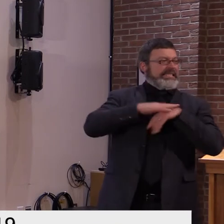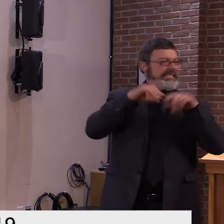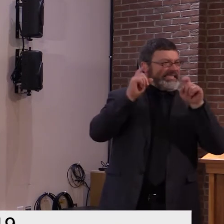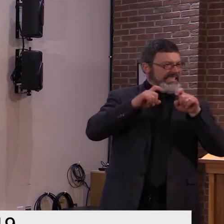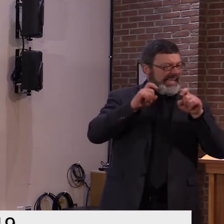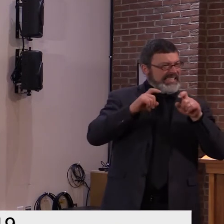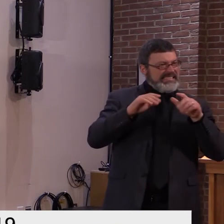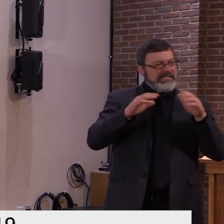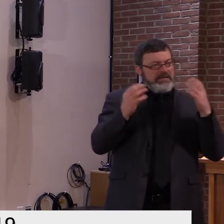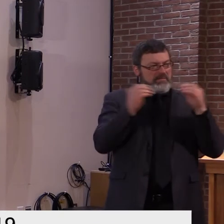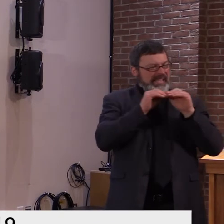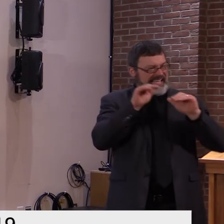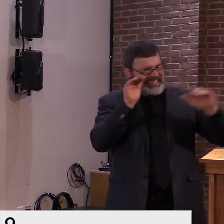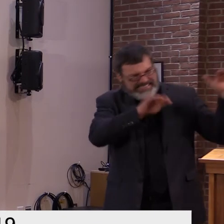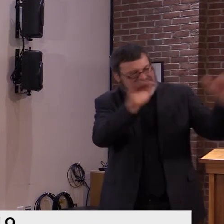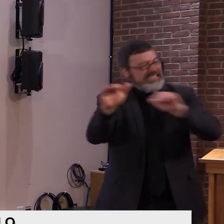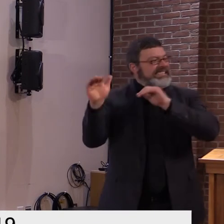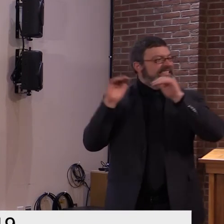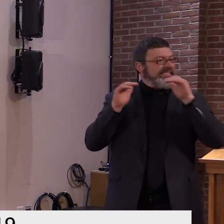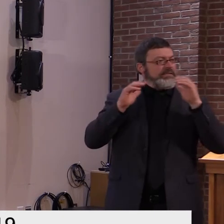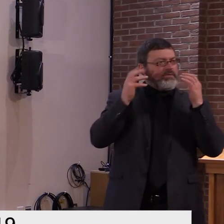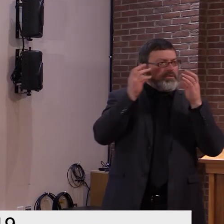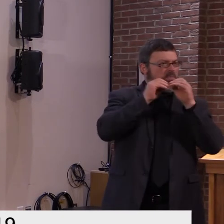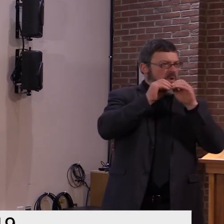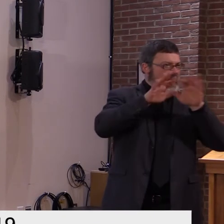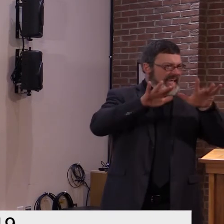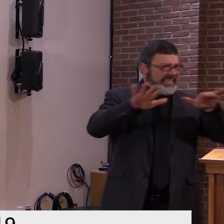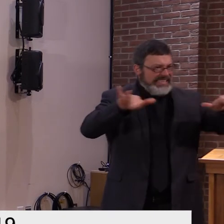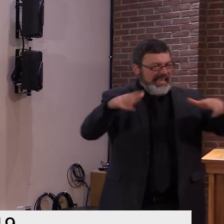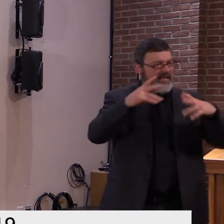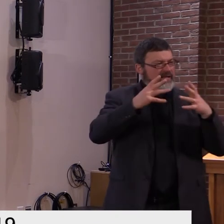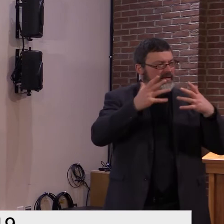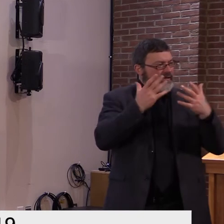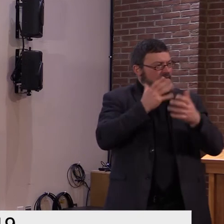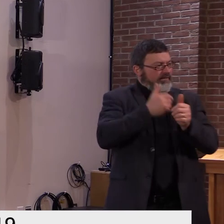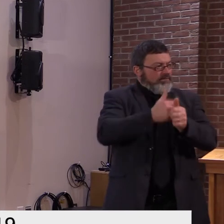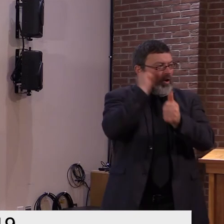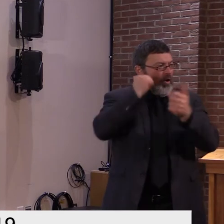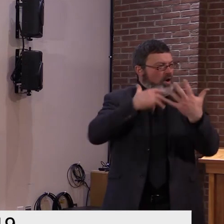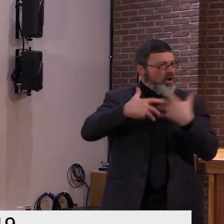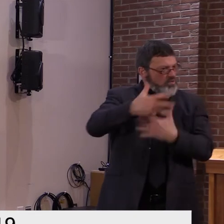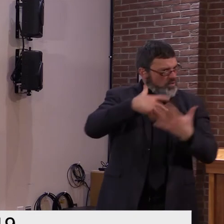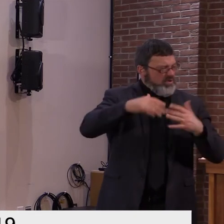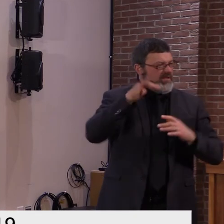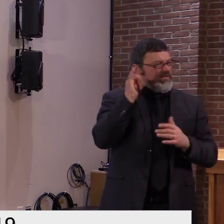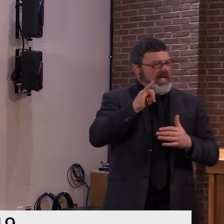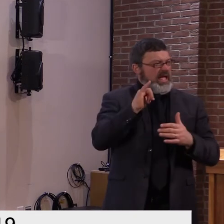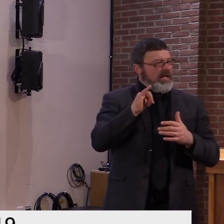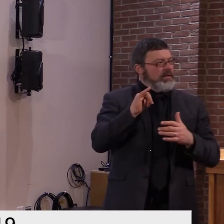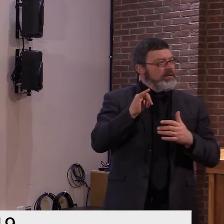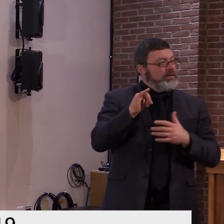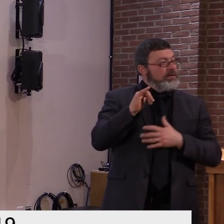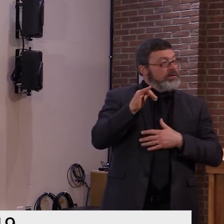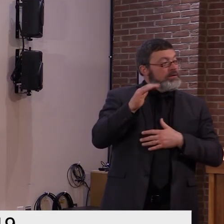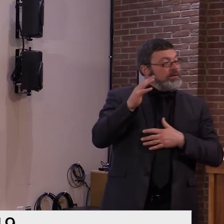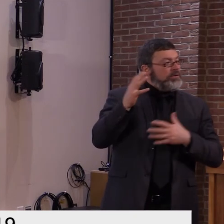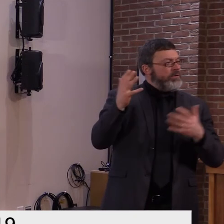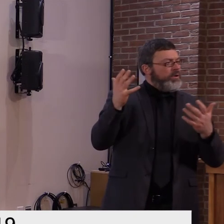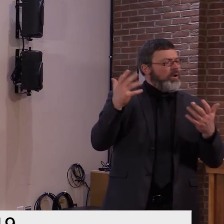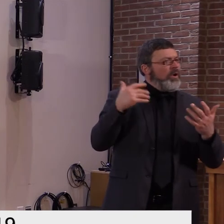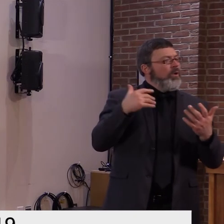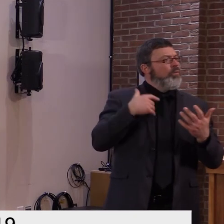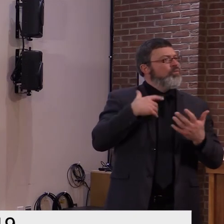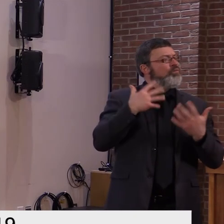kind of possibility of continued high cases going forward, what additional measures the state considering kill count for a